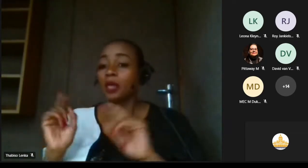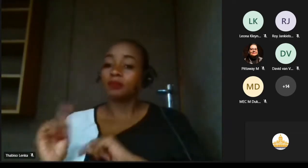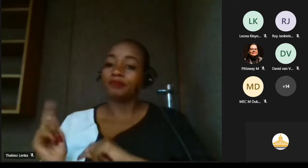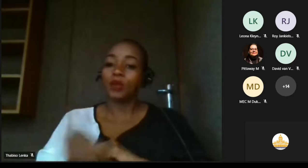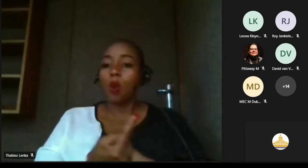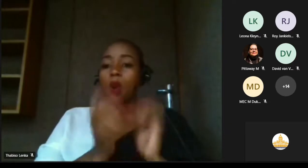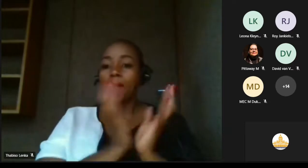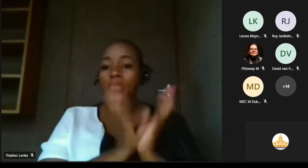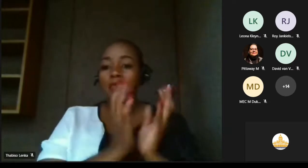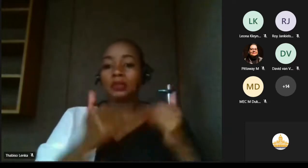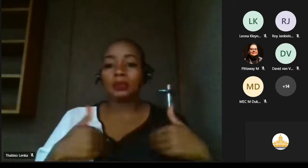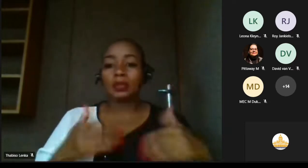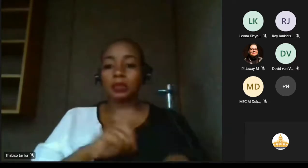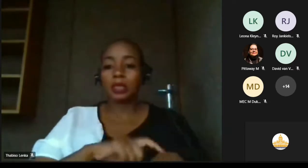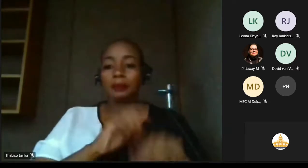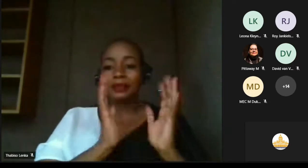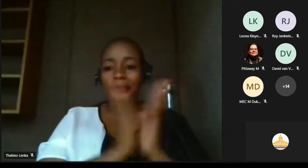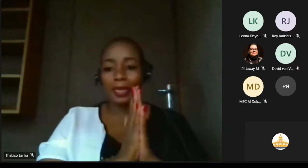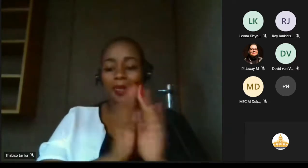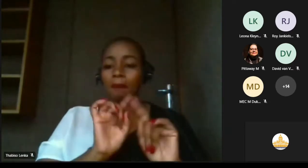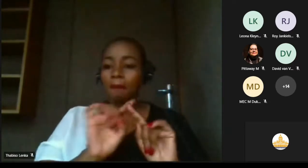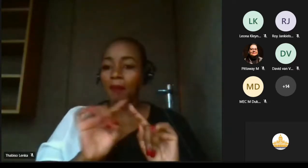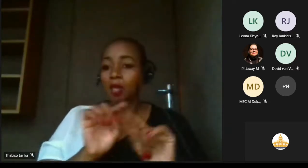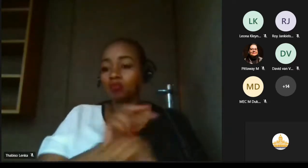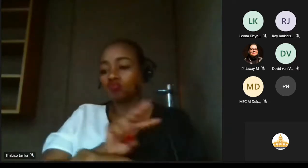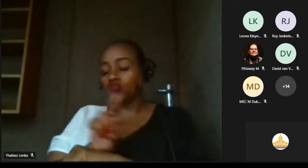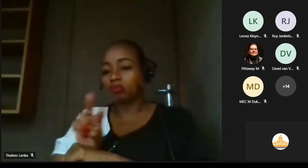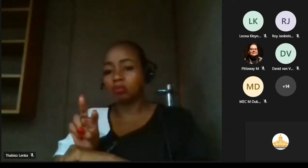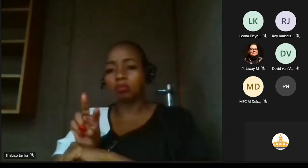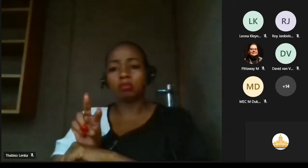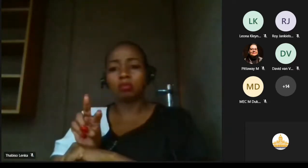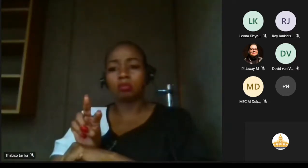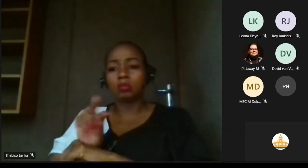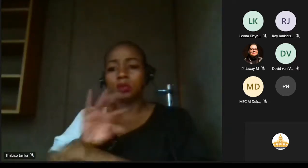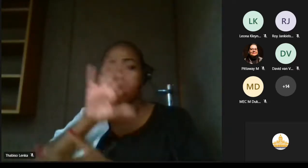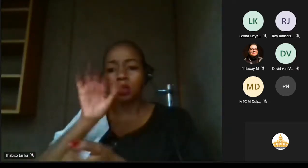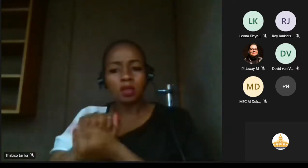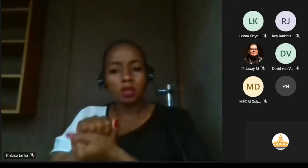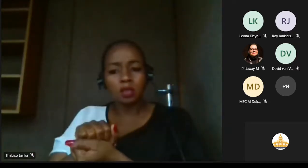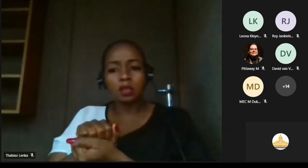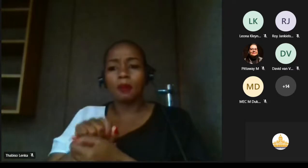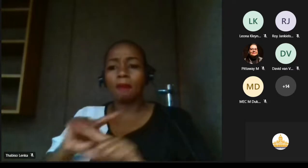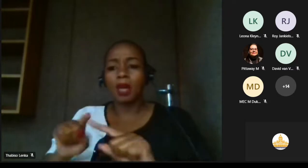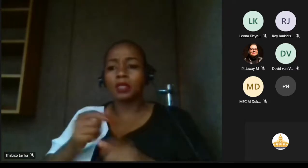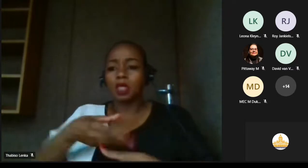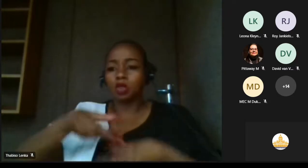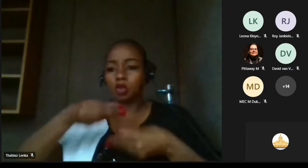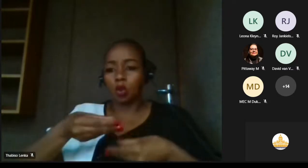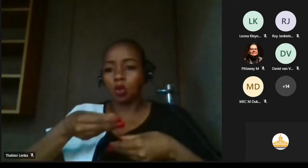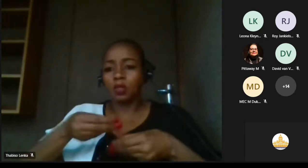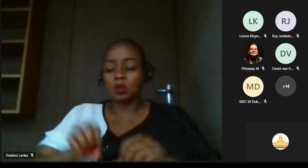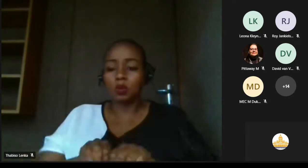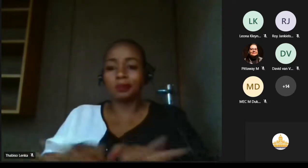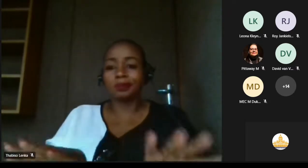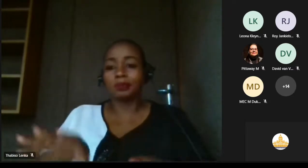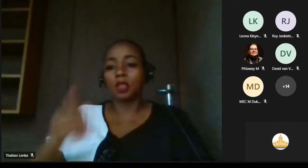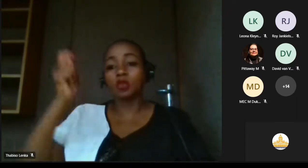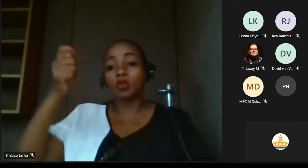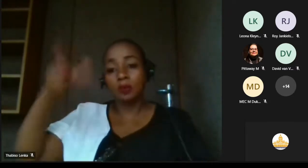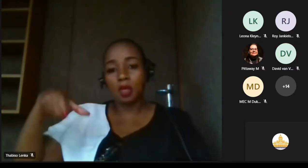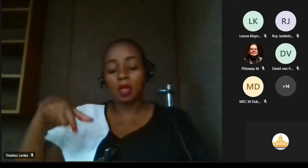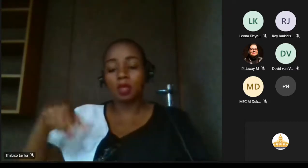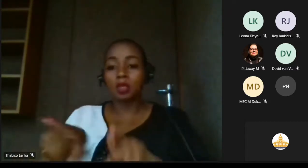to start at 10 o'clock. The overview of these hearings are also clearly set out in the documents presented to the Speaker and to